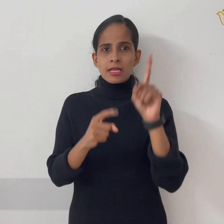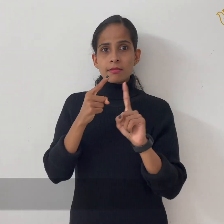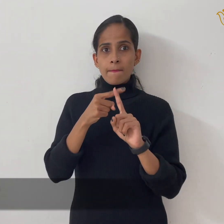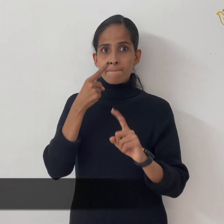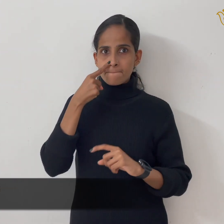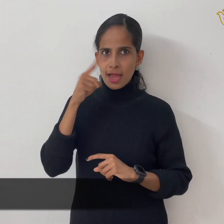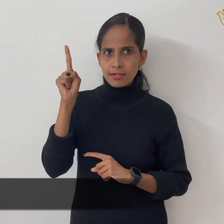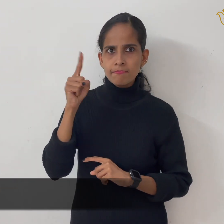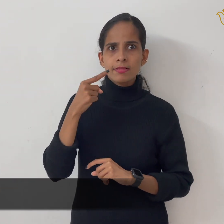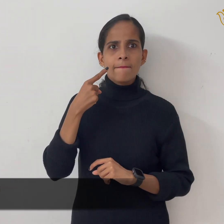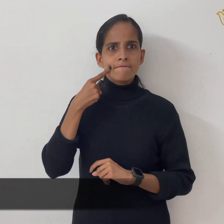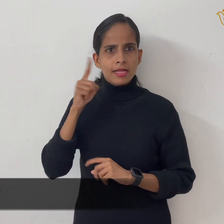They are my parents,